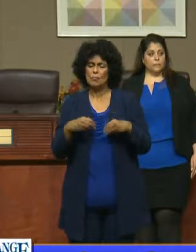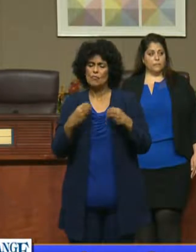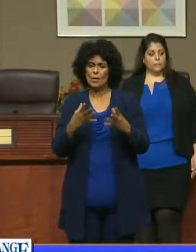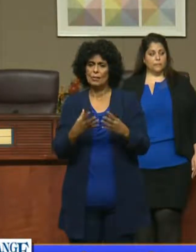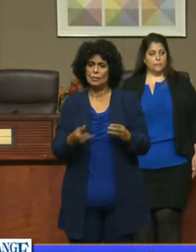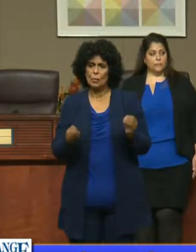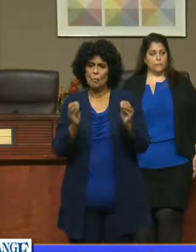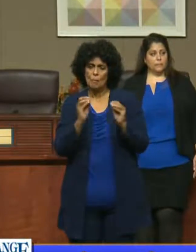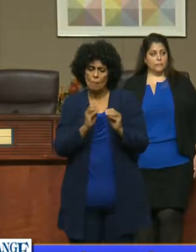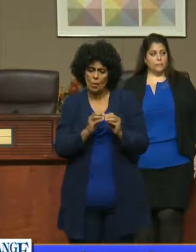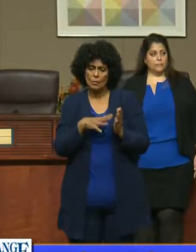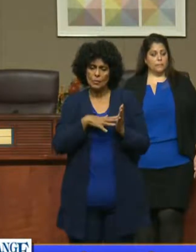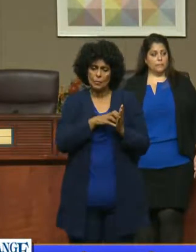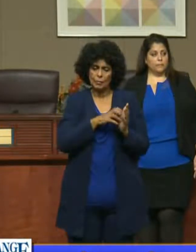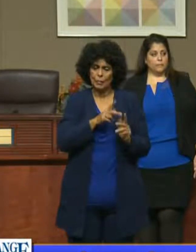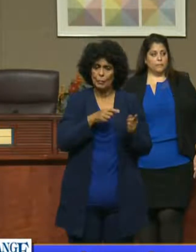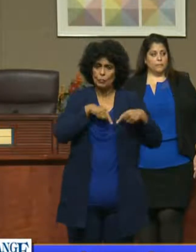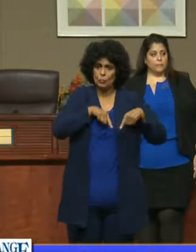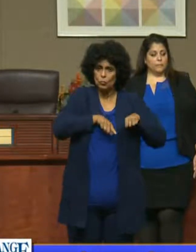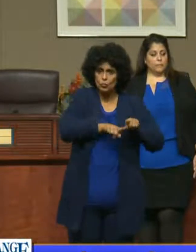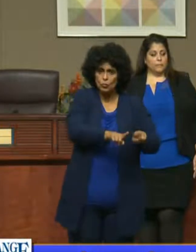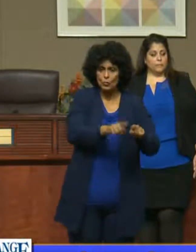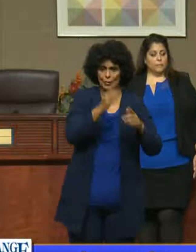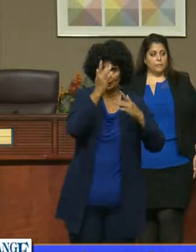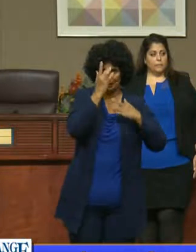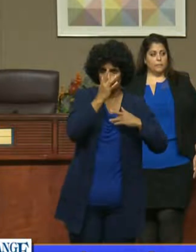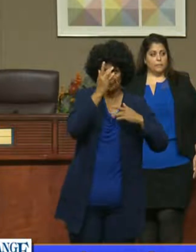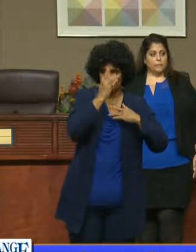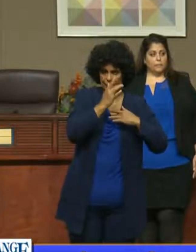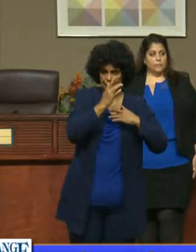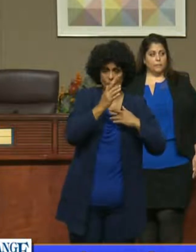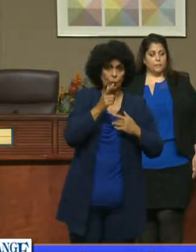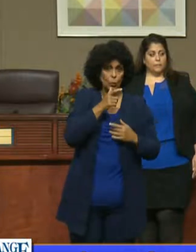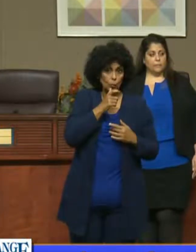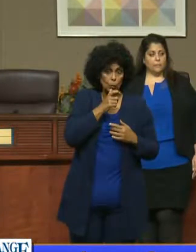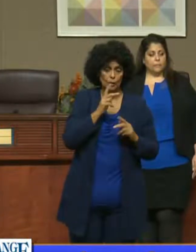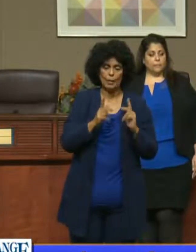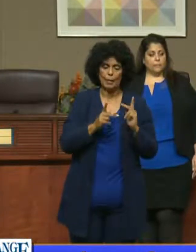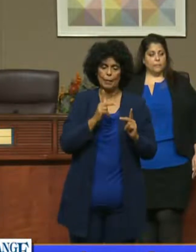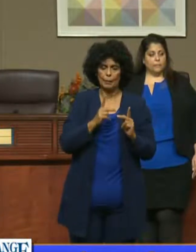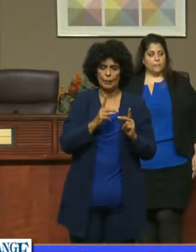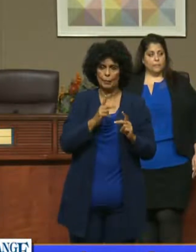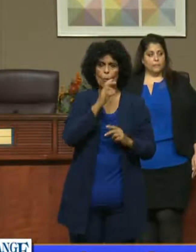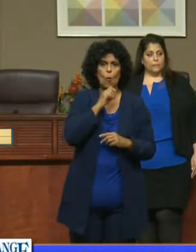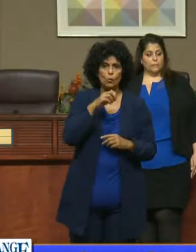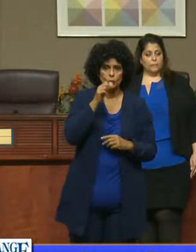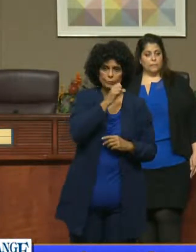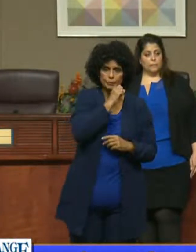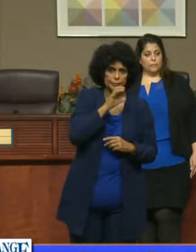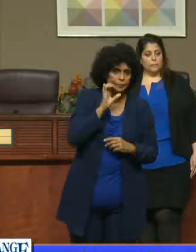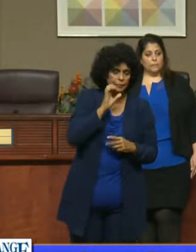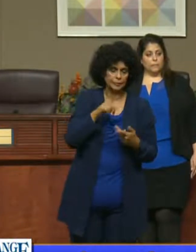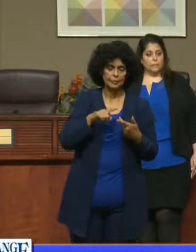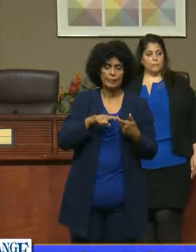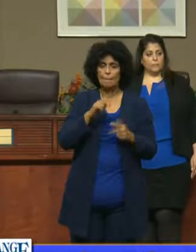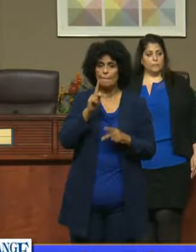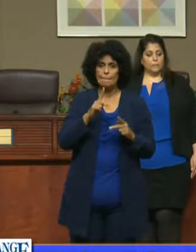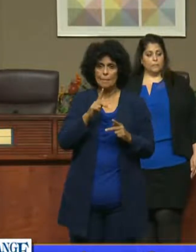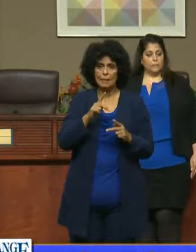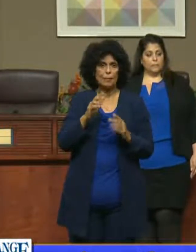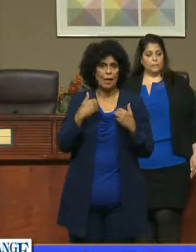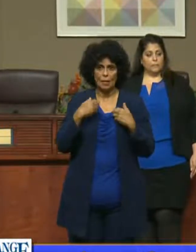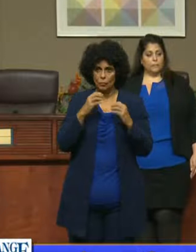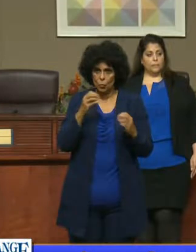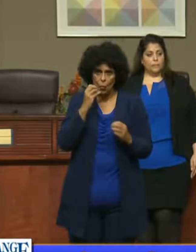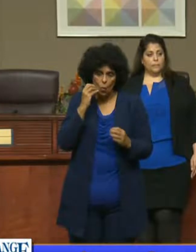important and vulnerable people during the pandemic, which is our seniors, homeless, people with pre-existing conditions,